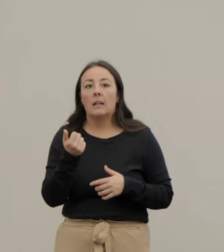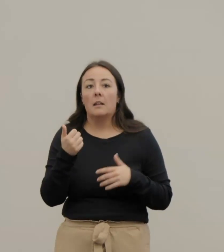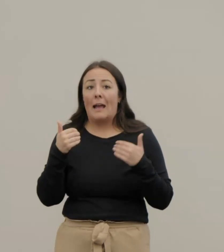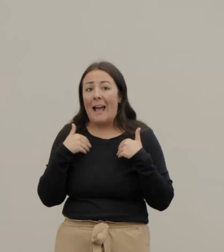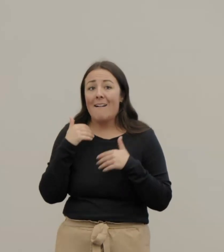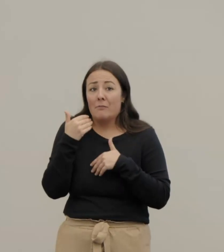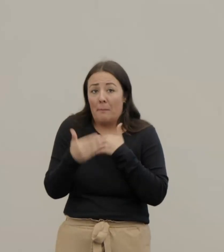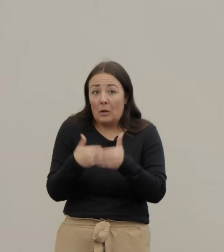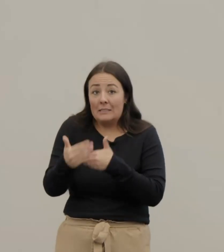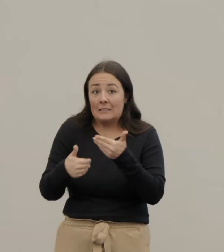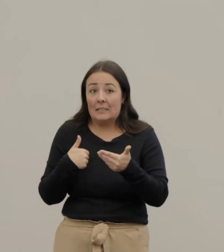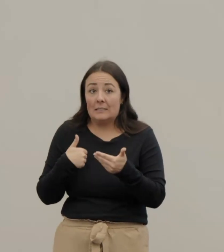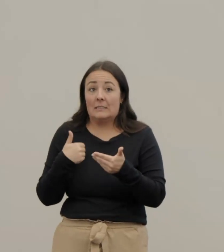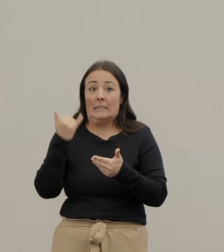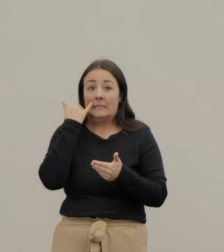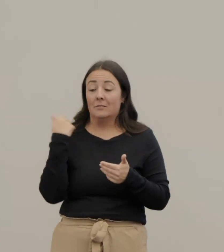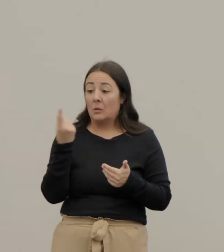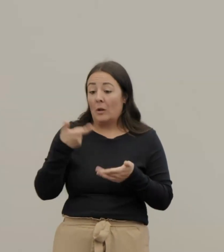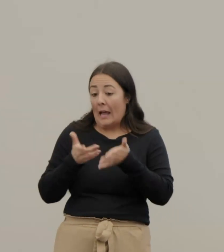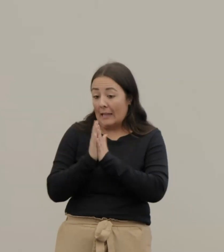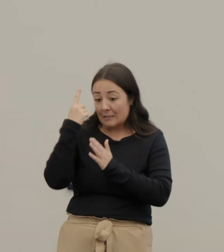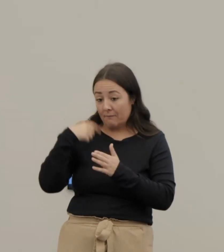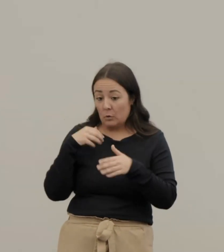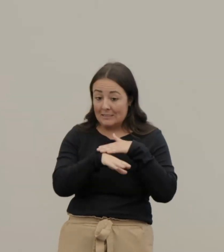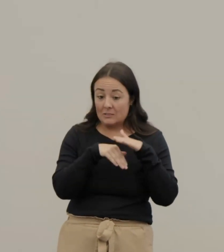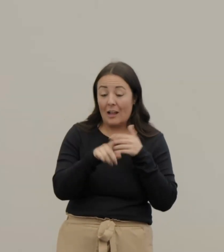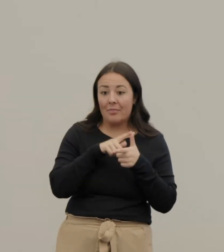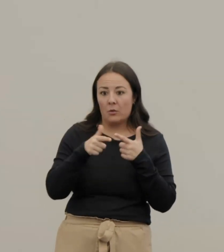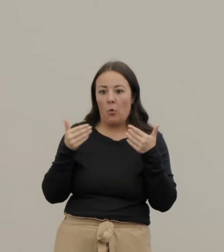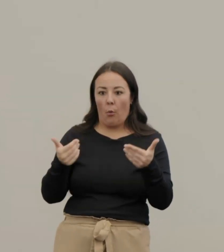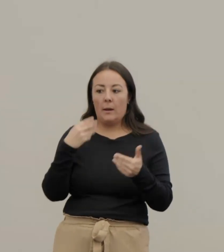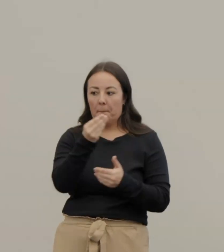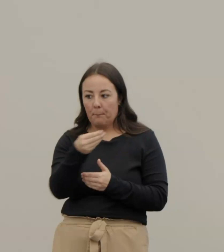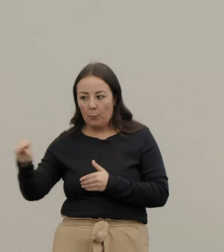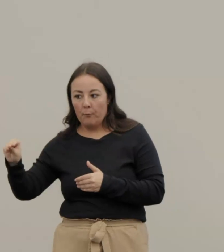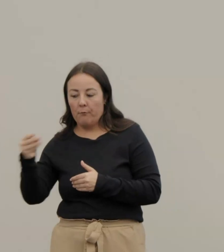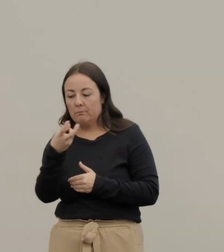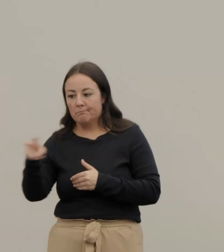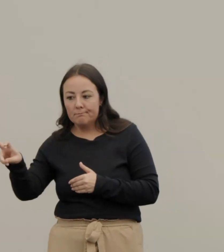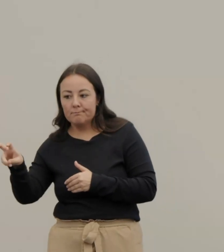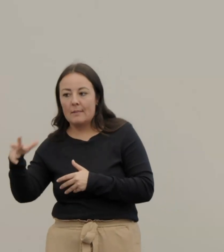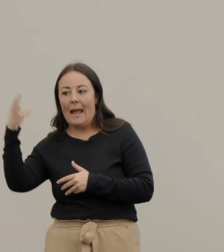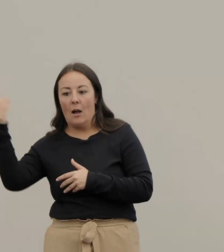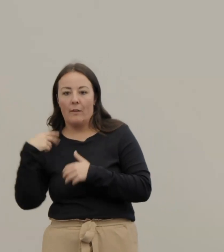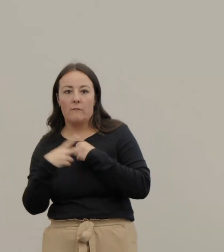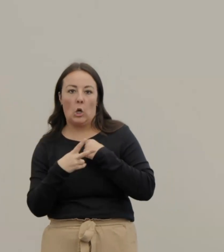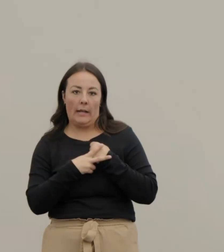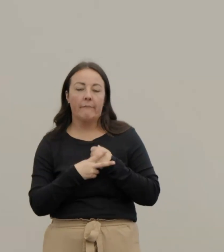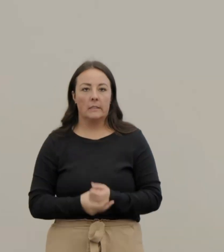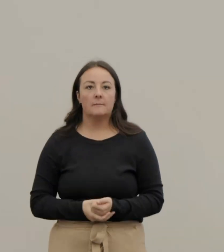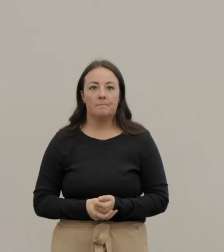accessible, then move it, once you update it, move it back out of that archive. But that's going to be your next